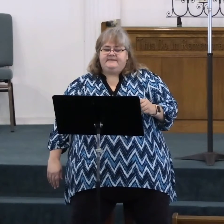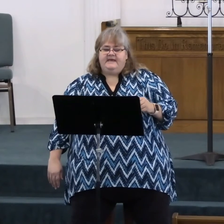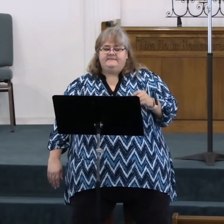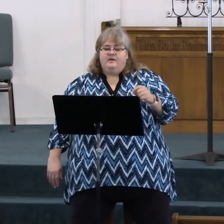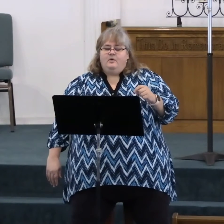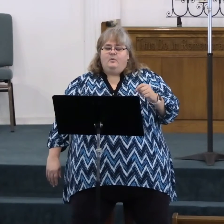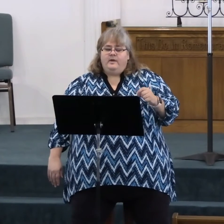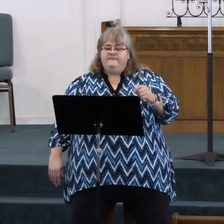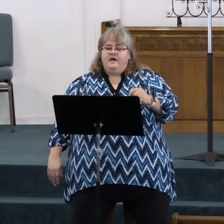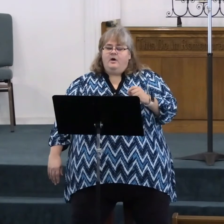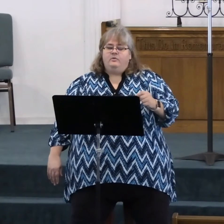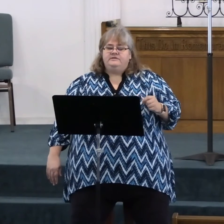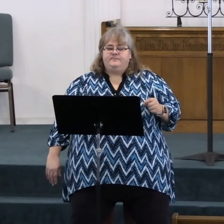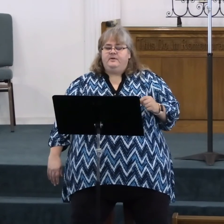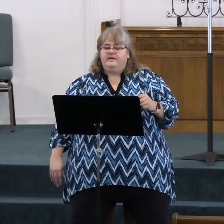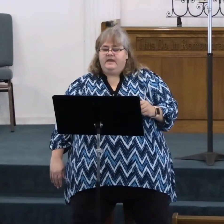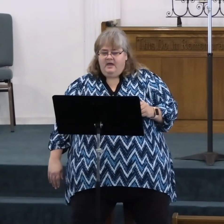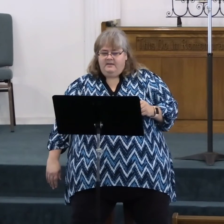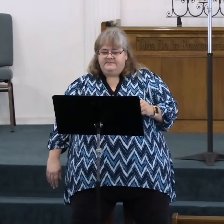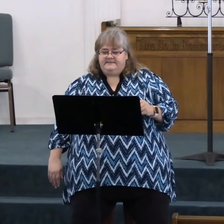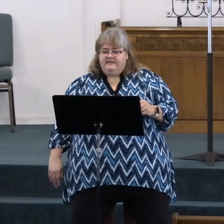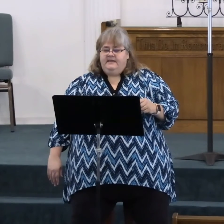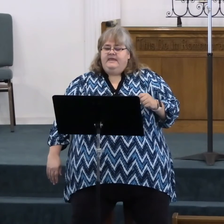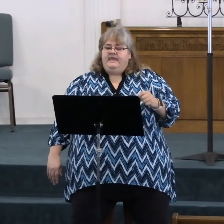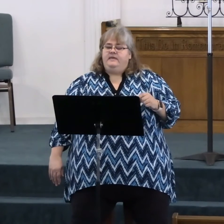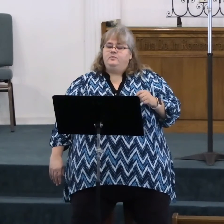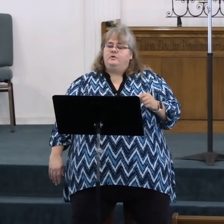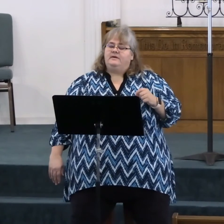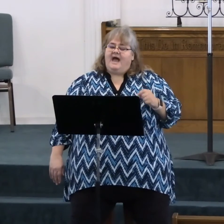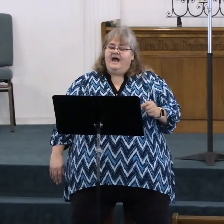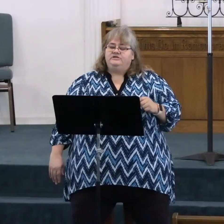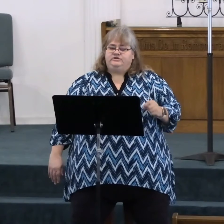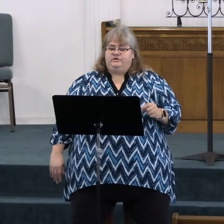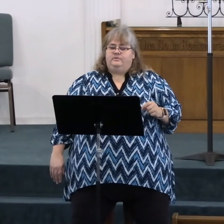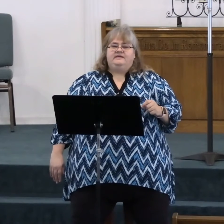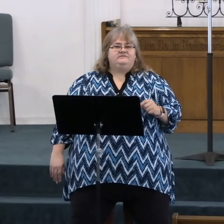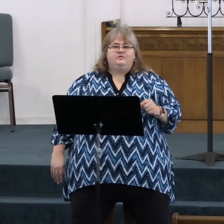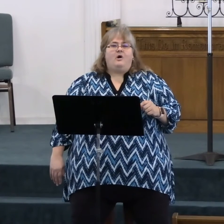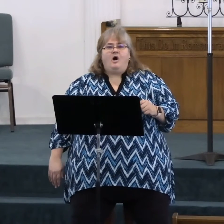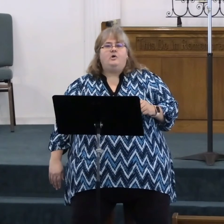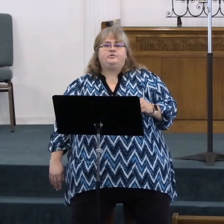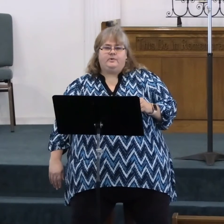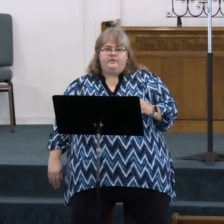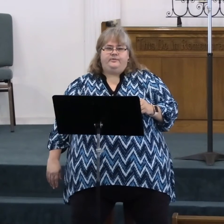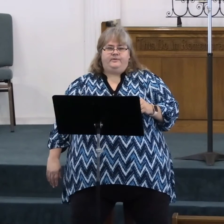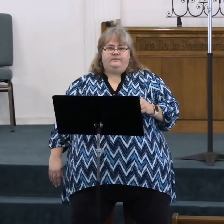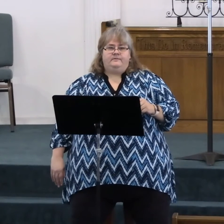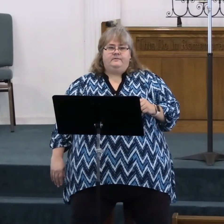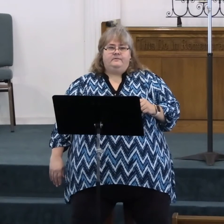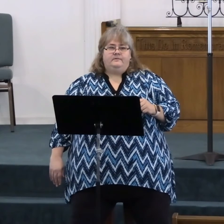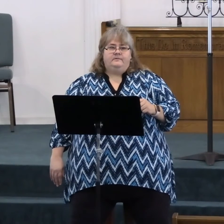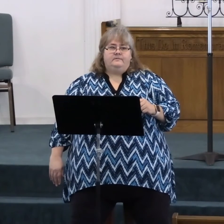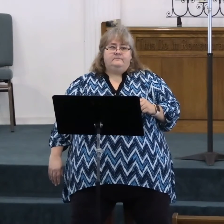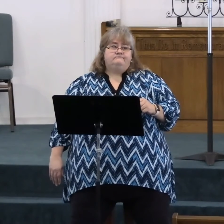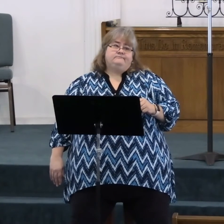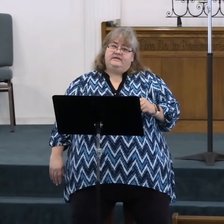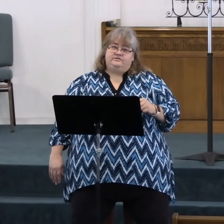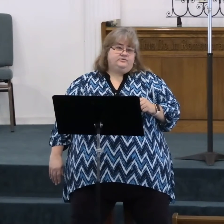says when the Holy Spirit comes, He will guide you into all truth. It's the